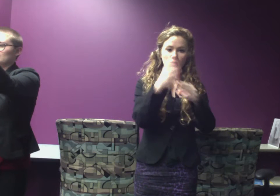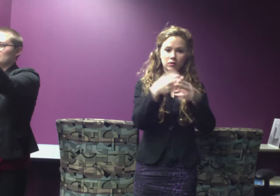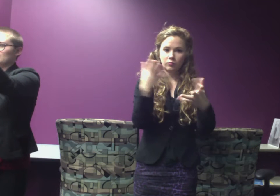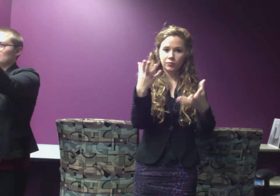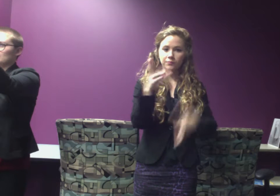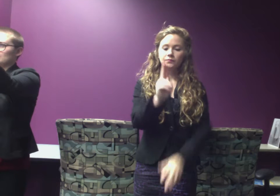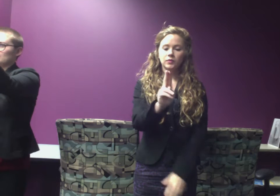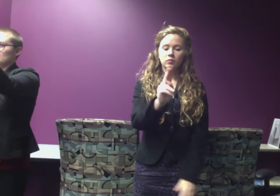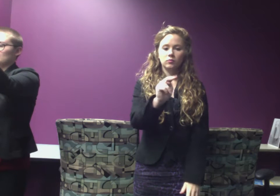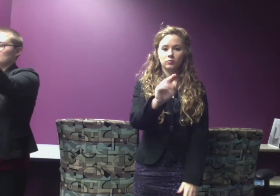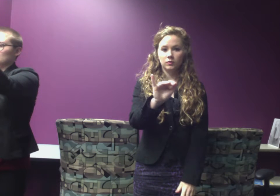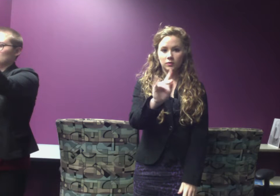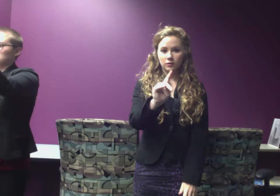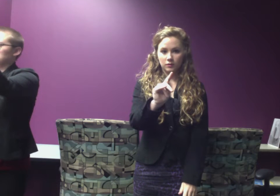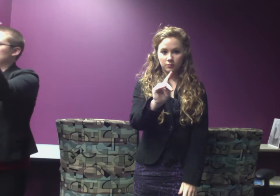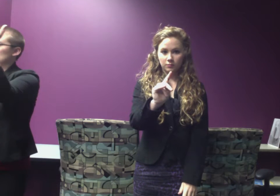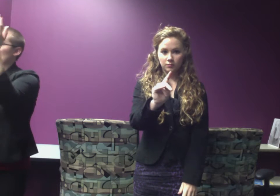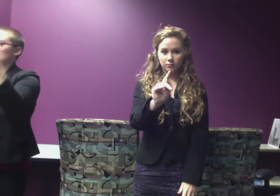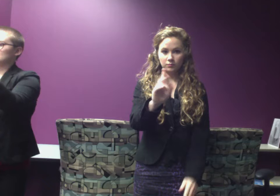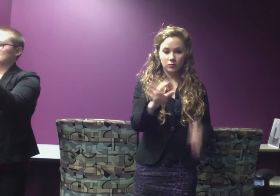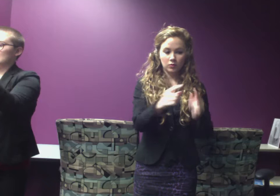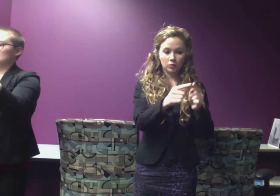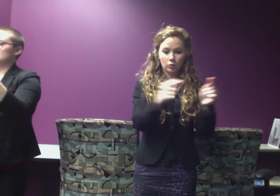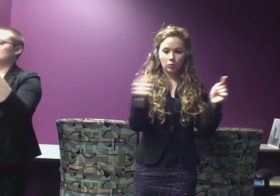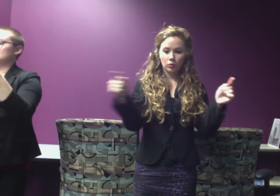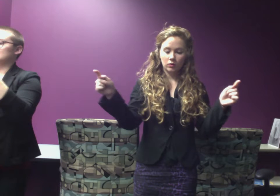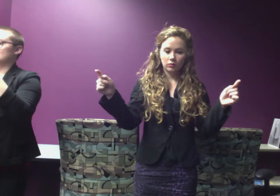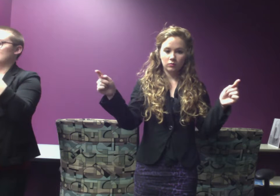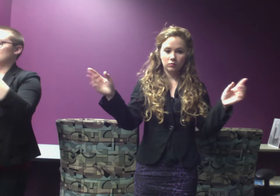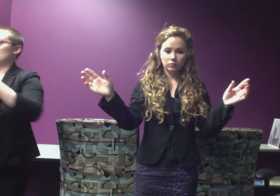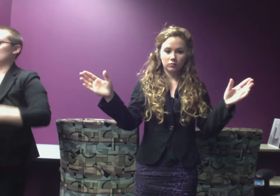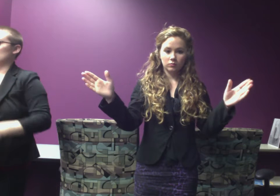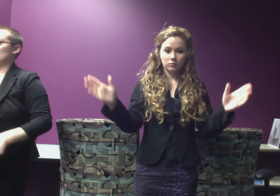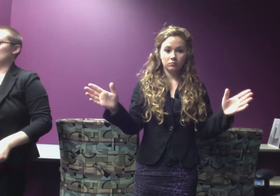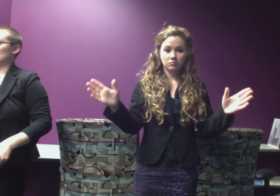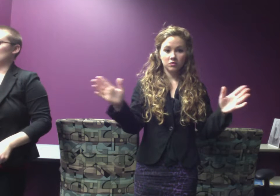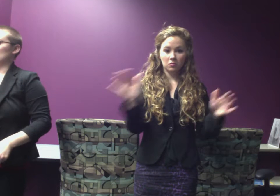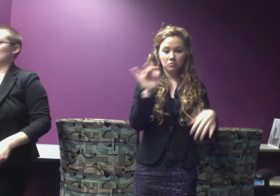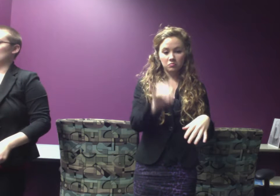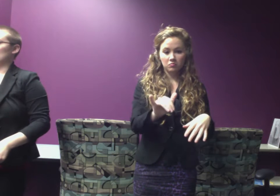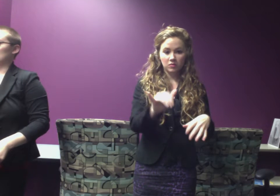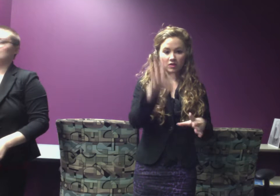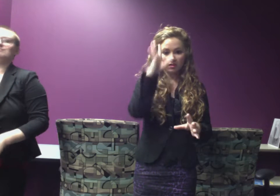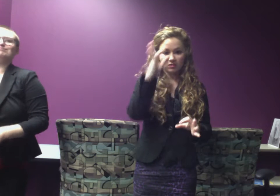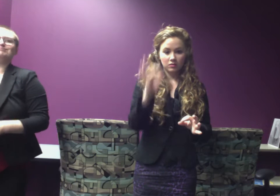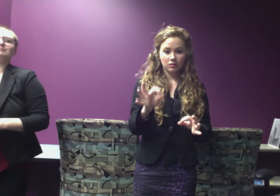And that's what determines everything else on your number line. So if someone